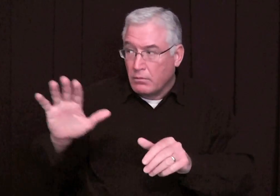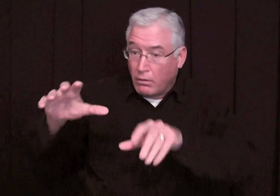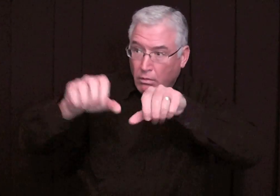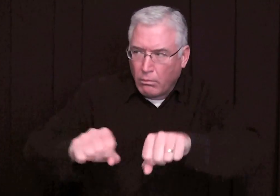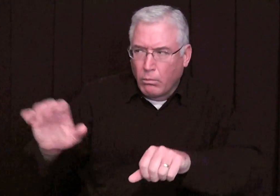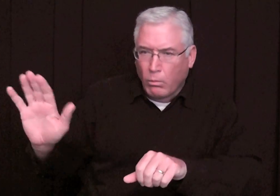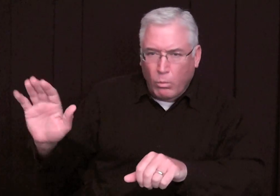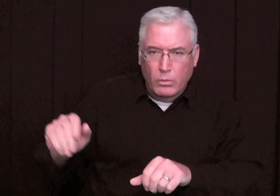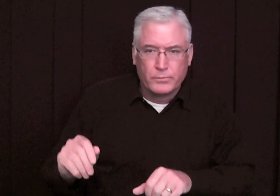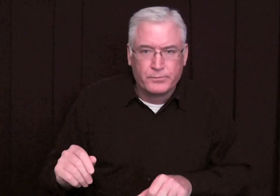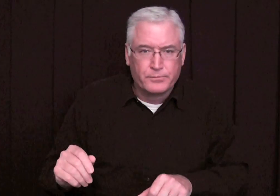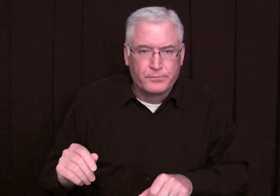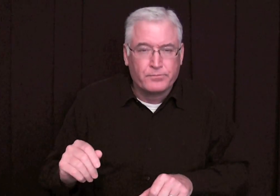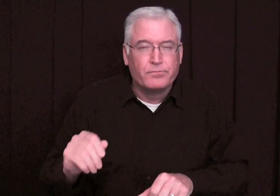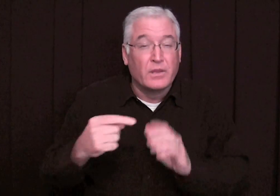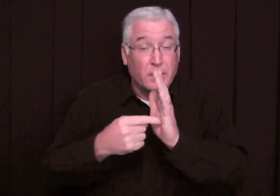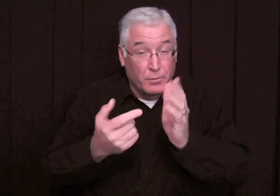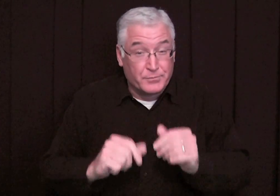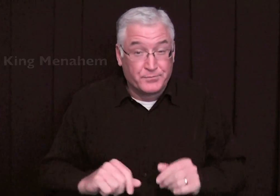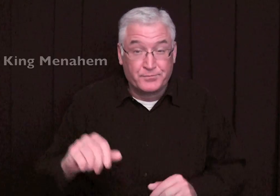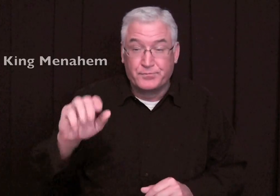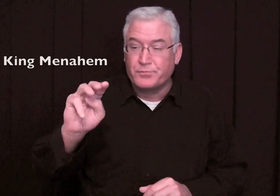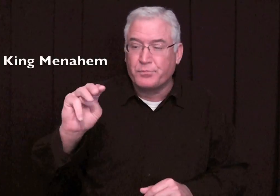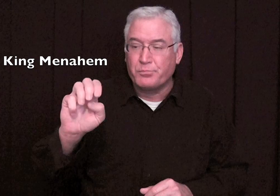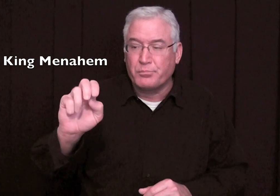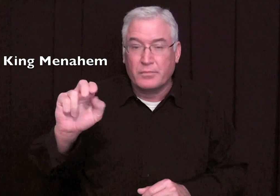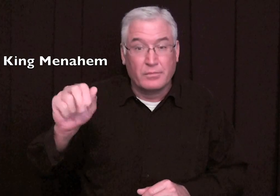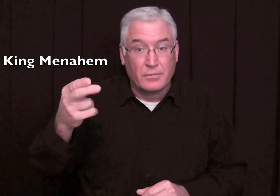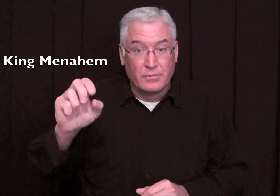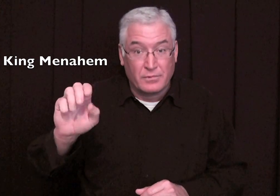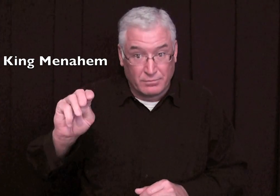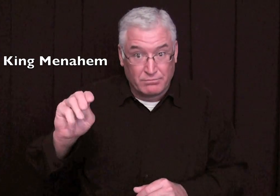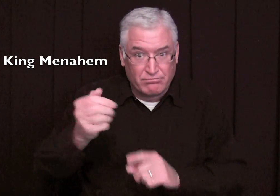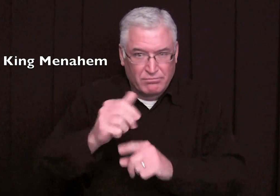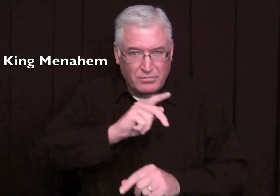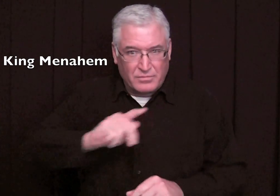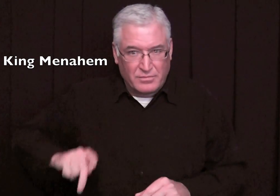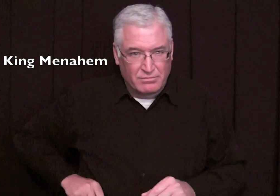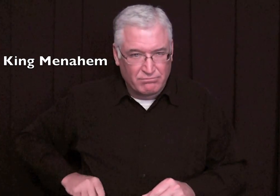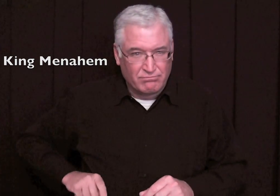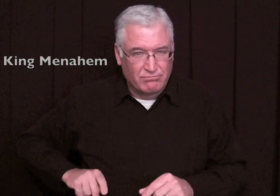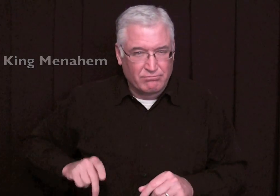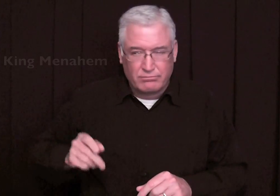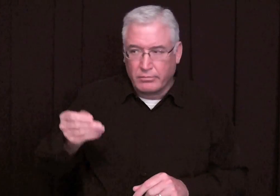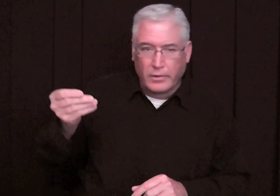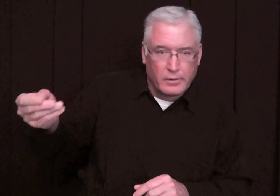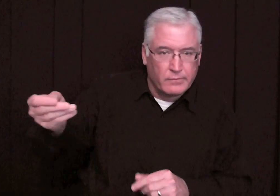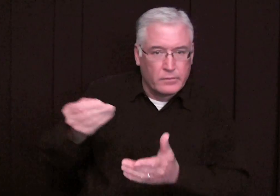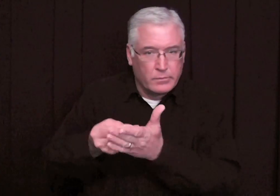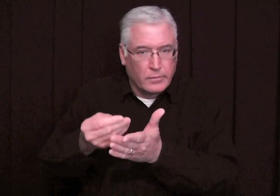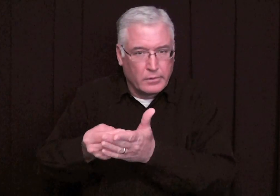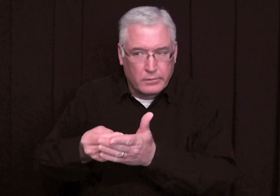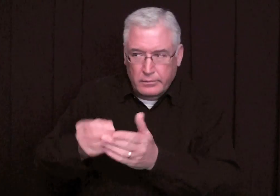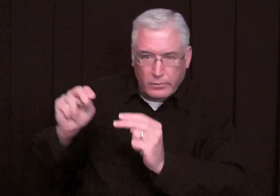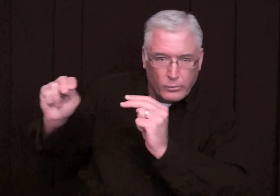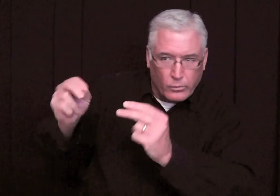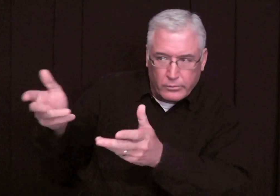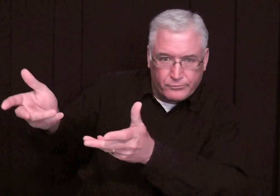them not to take over and seize their kingdoms. For example, this one king that you can read about, he gave money. He